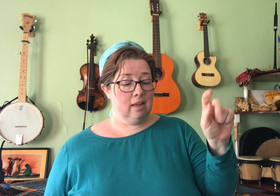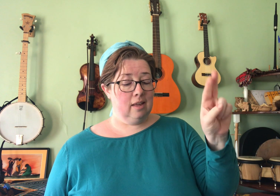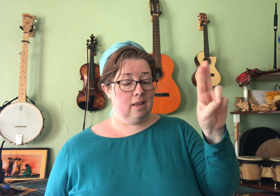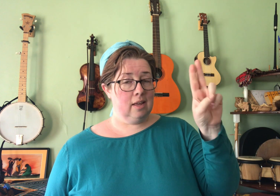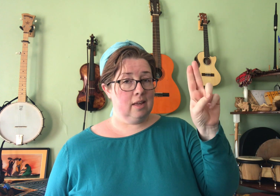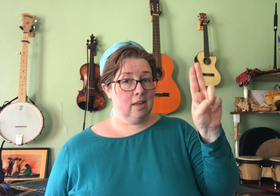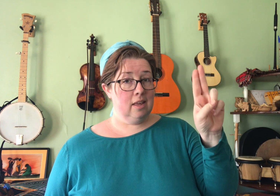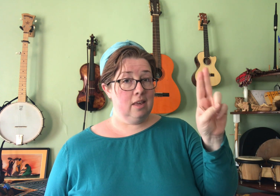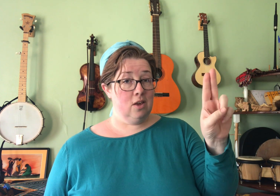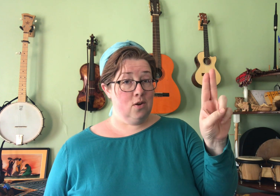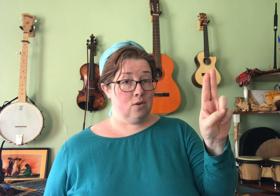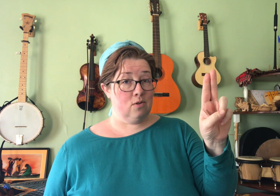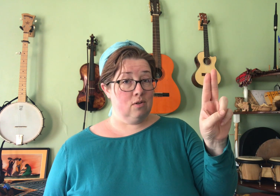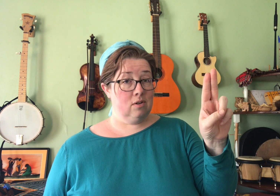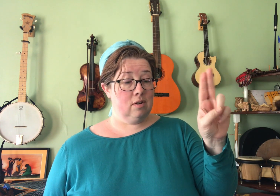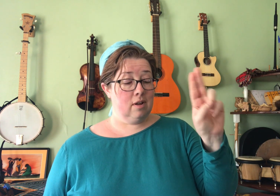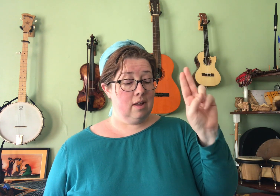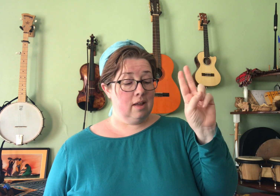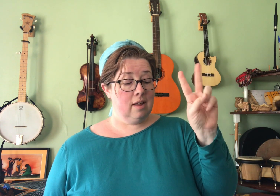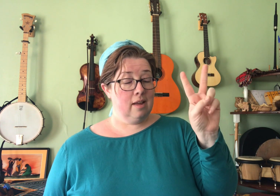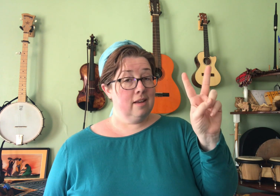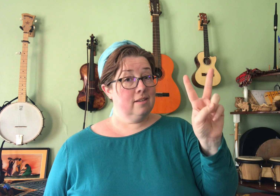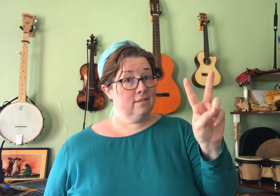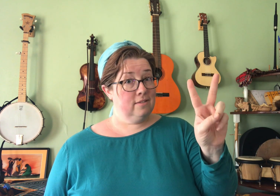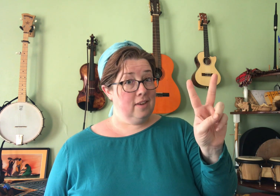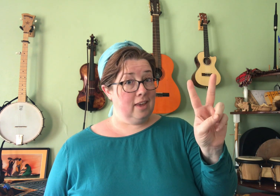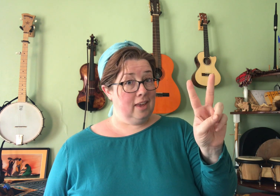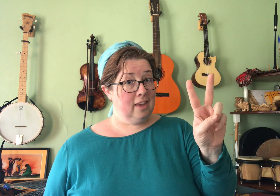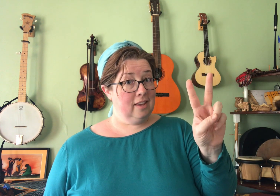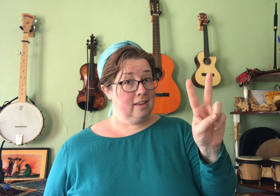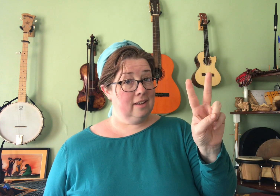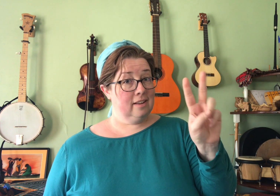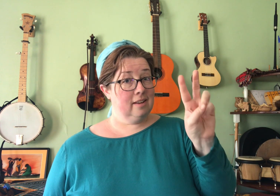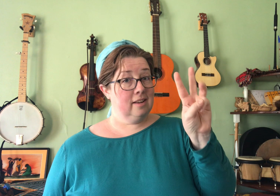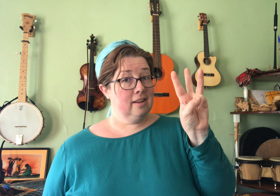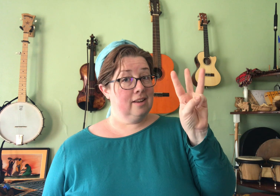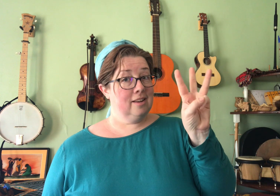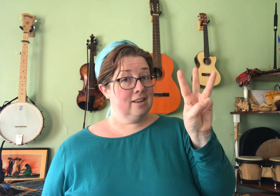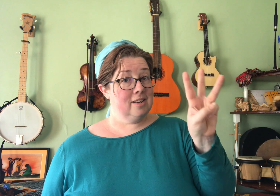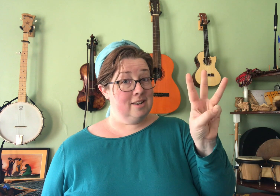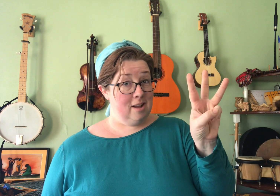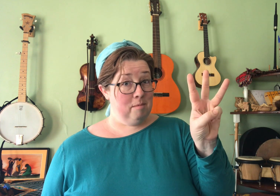U. V. W.